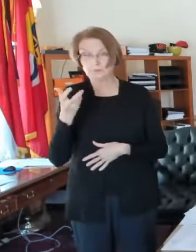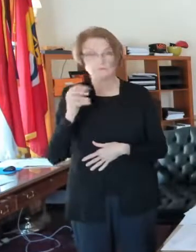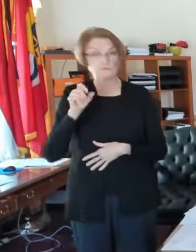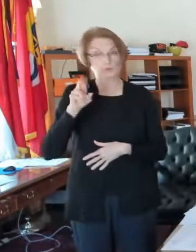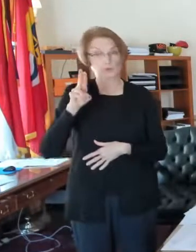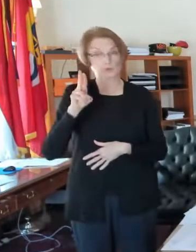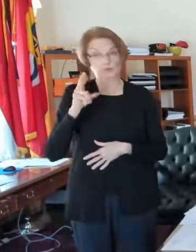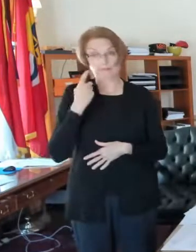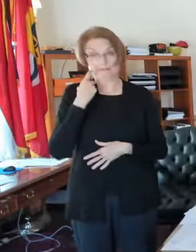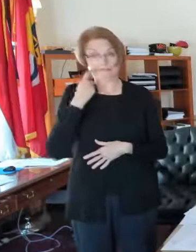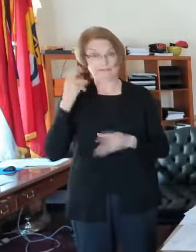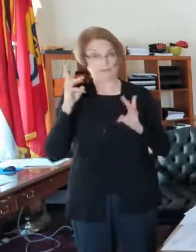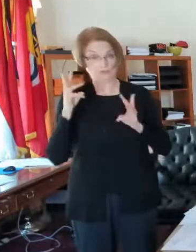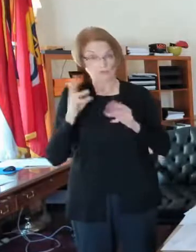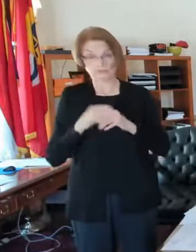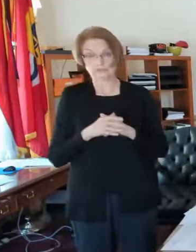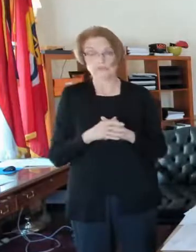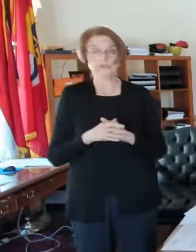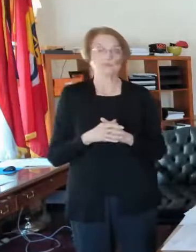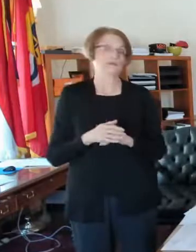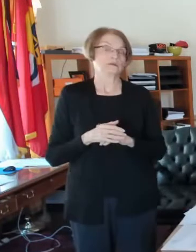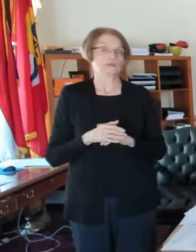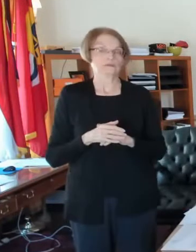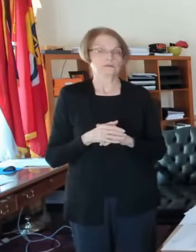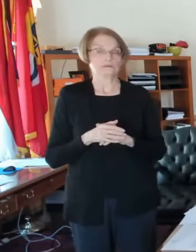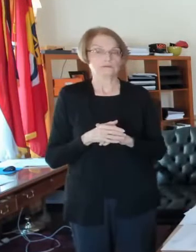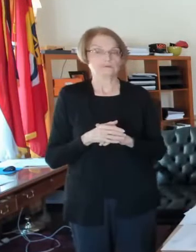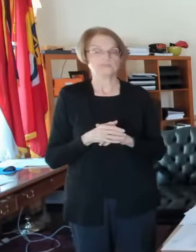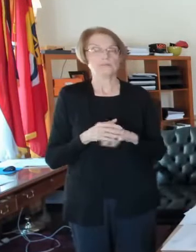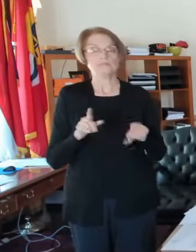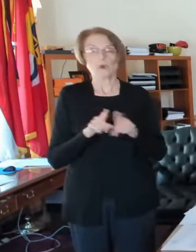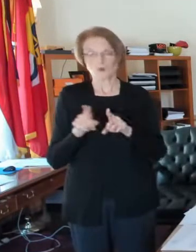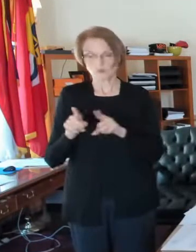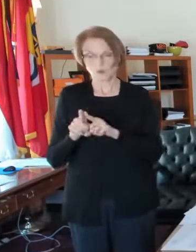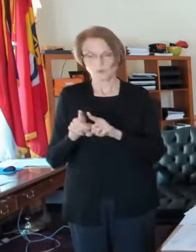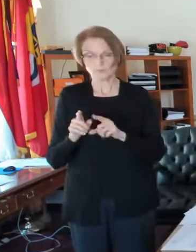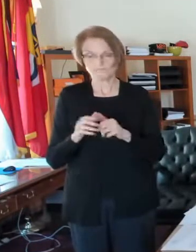winter. Or even was talking to